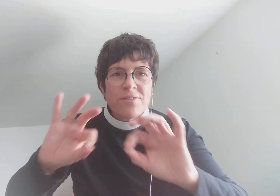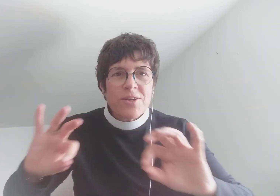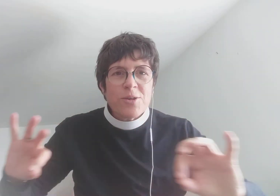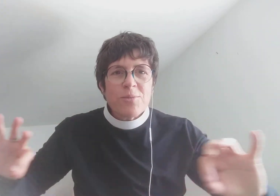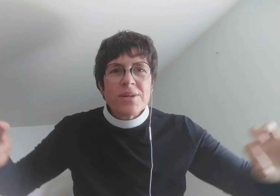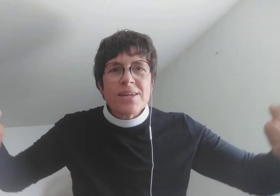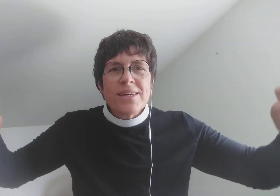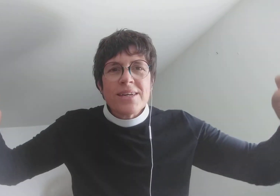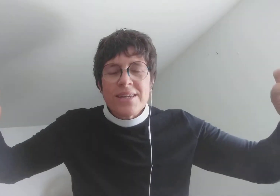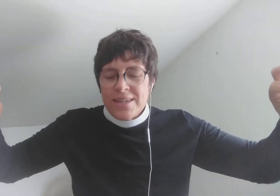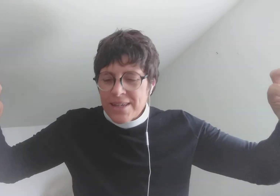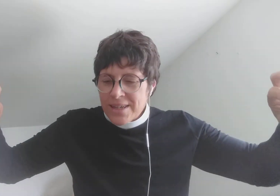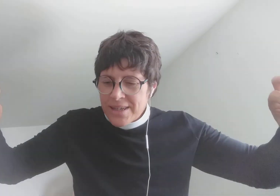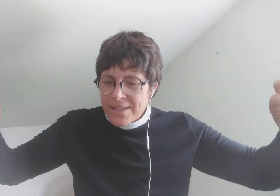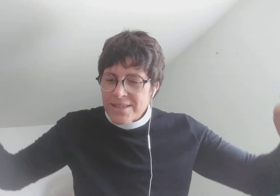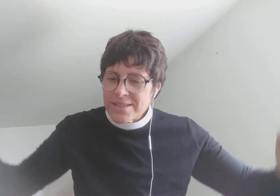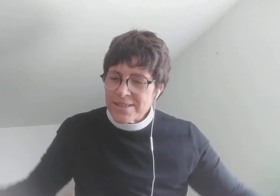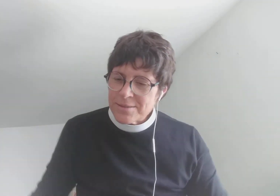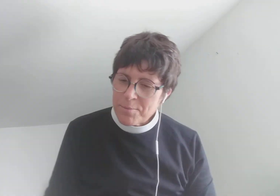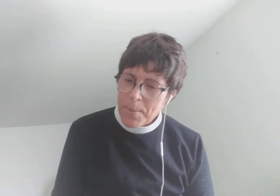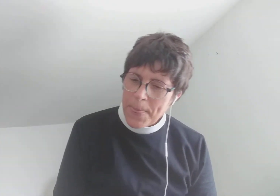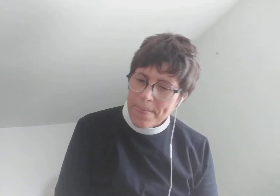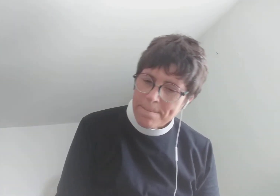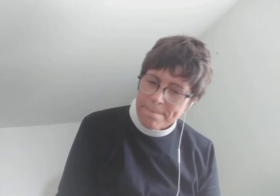you peace.